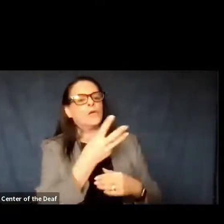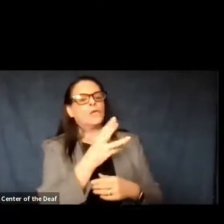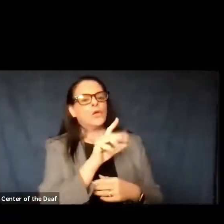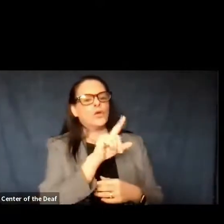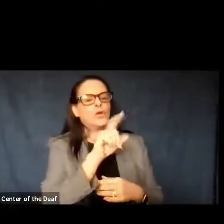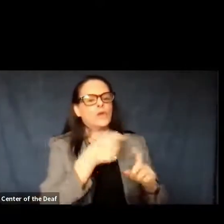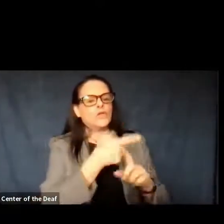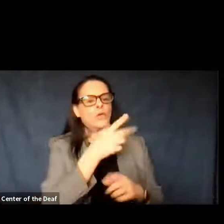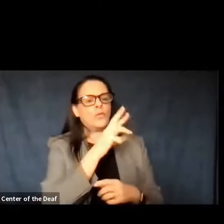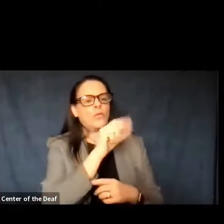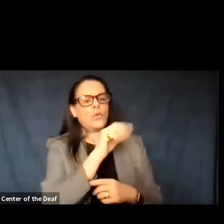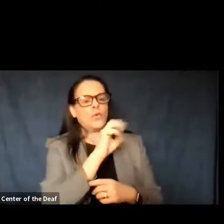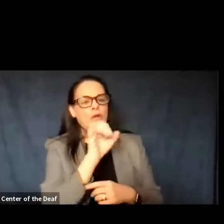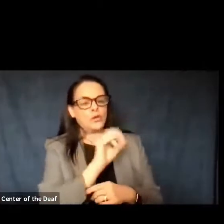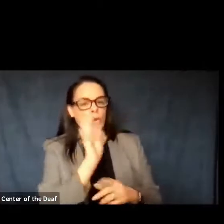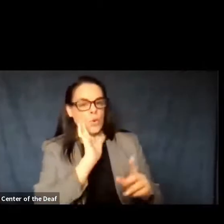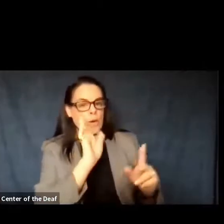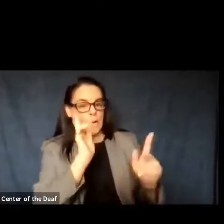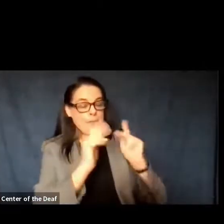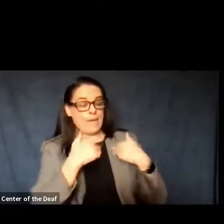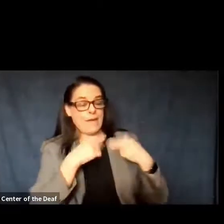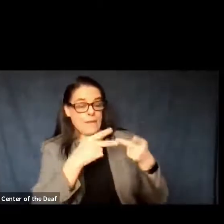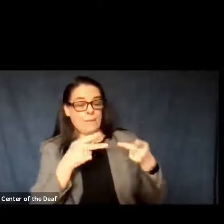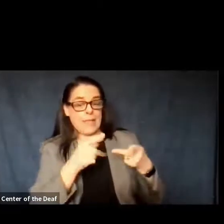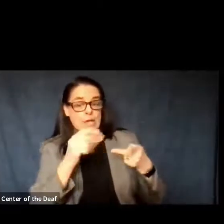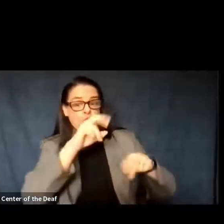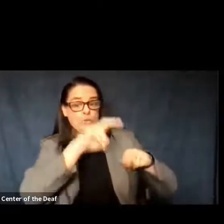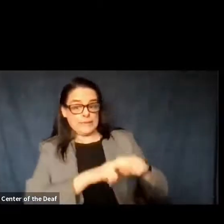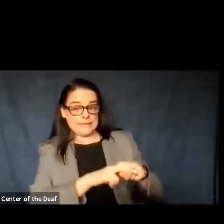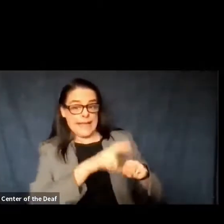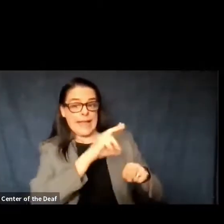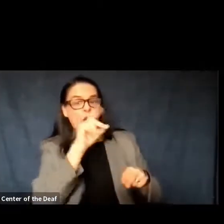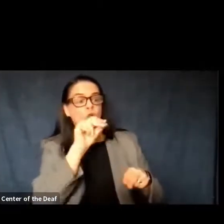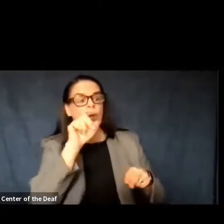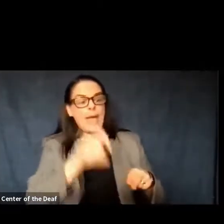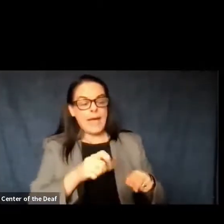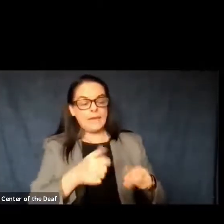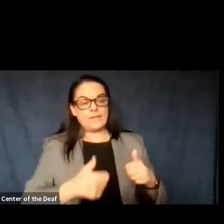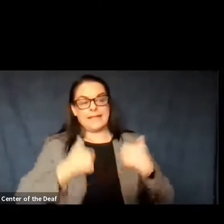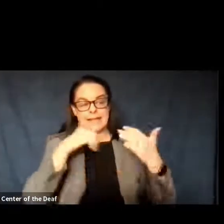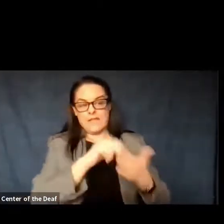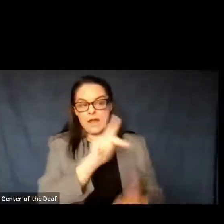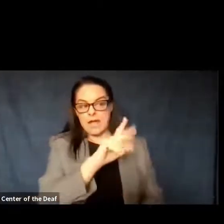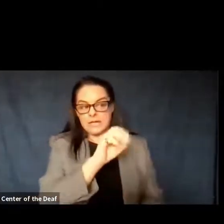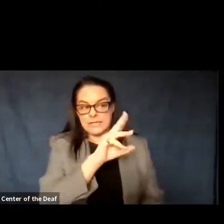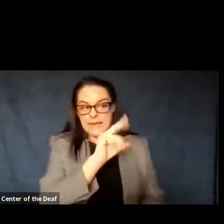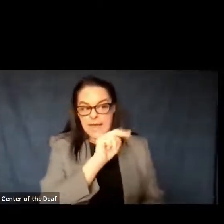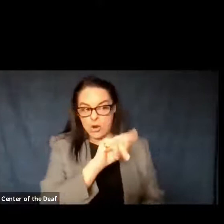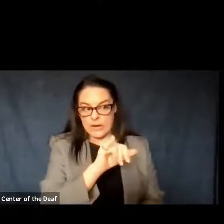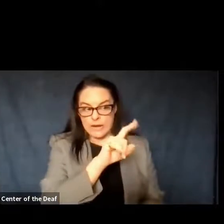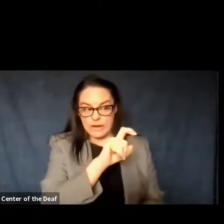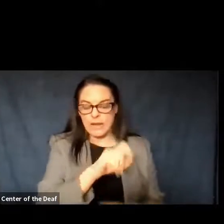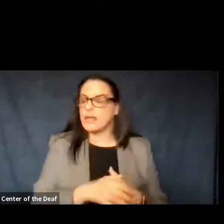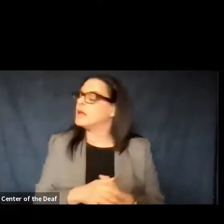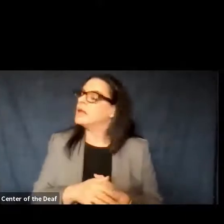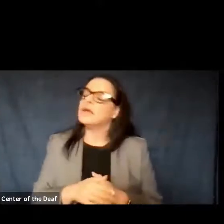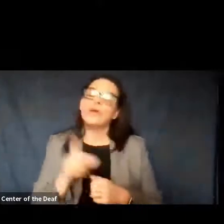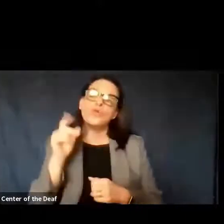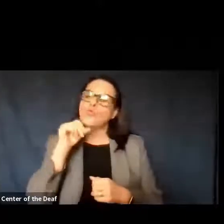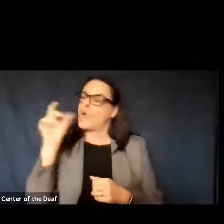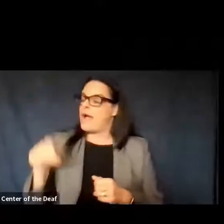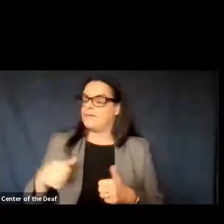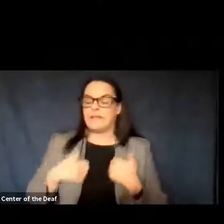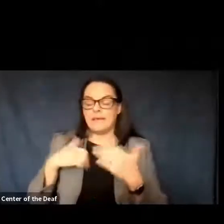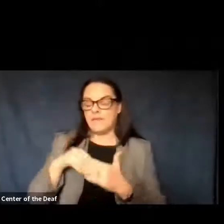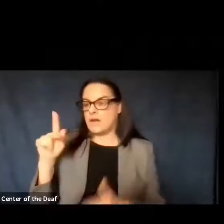well. She wants to know, will people have a place to sit down, and do they have to be Knox County residents? They do not have to be Knox County residents,